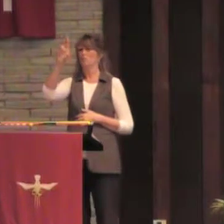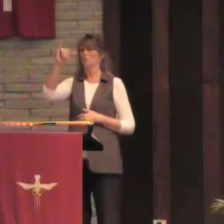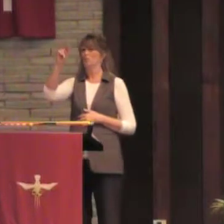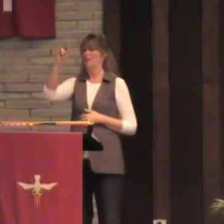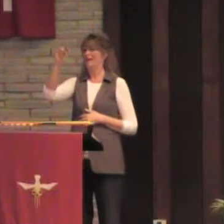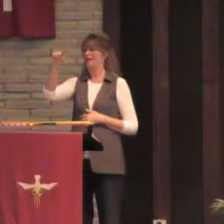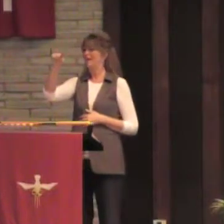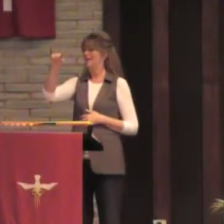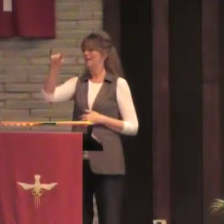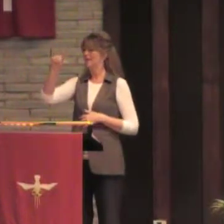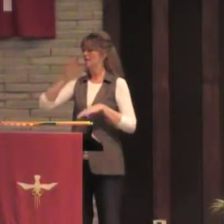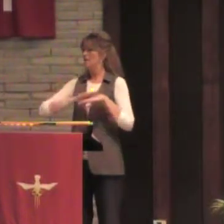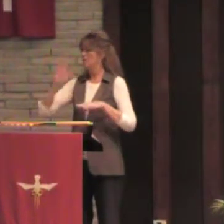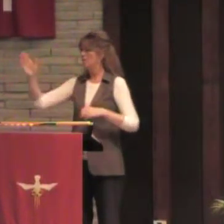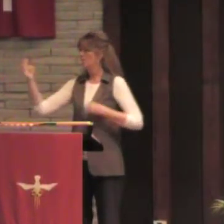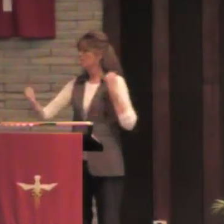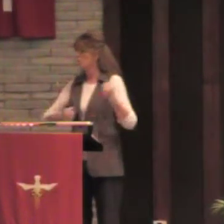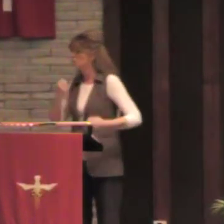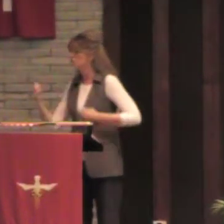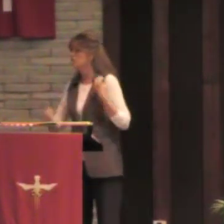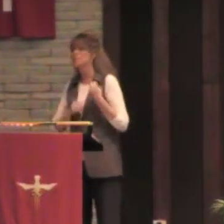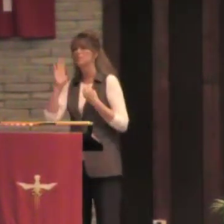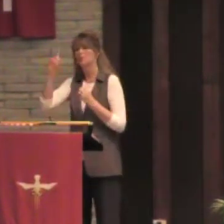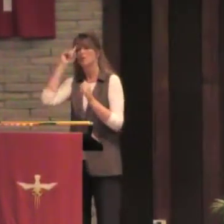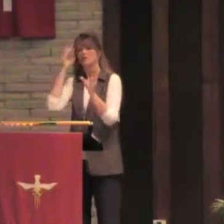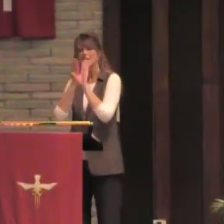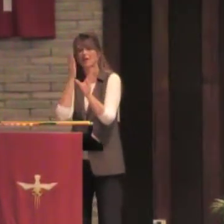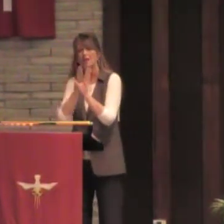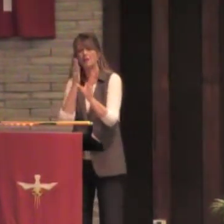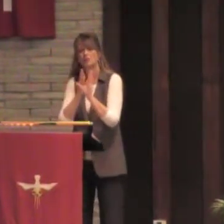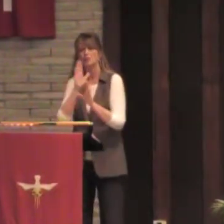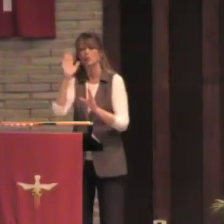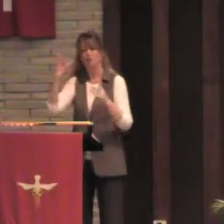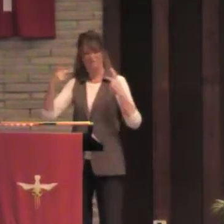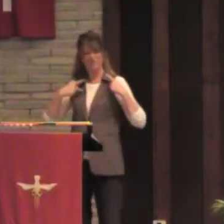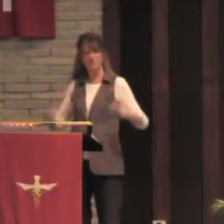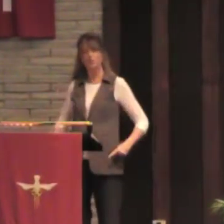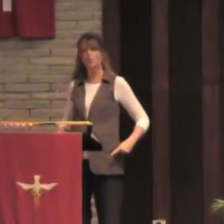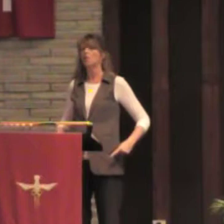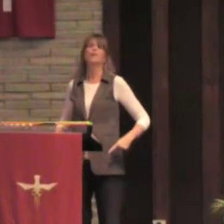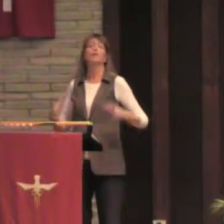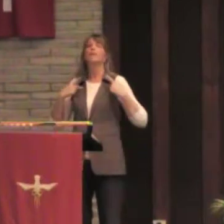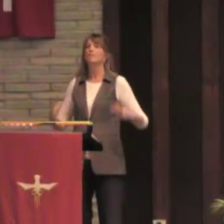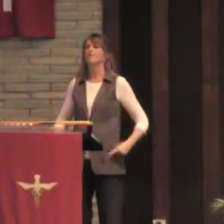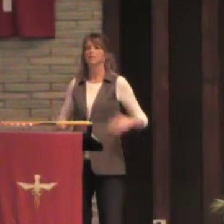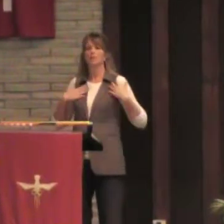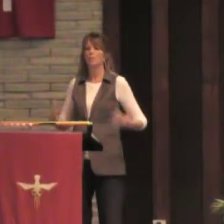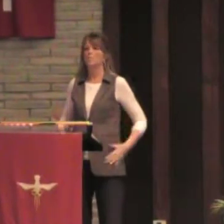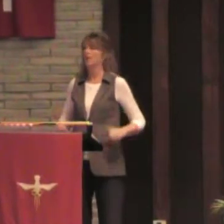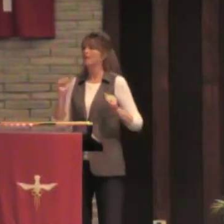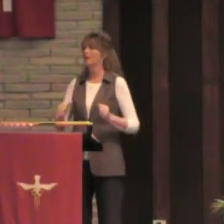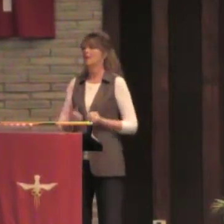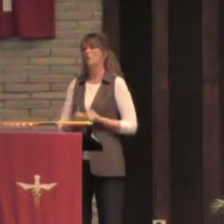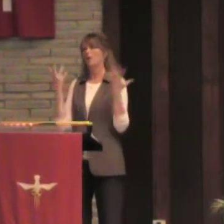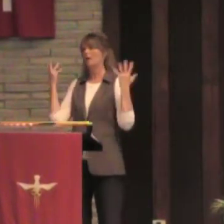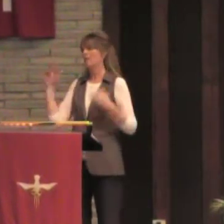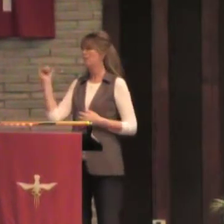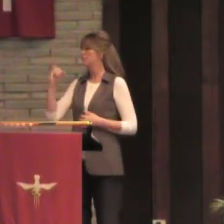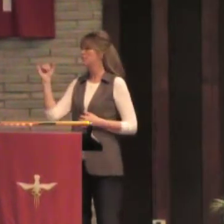such a long time. And that can be a drain on your emotion. It can destroy you psychologically